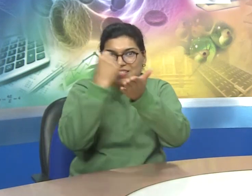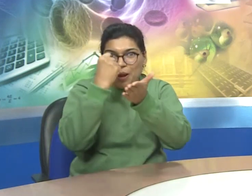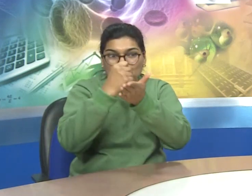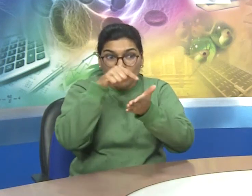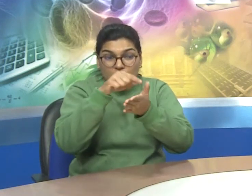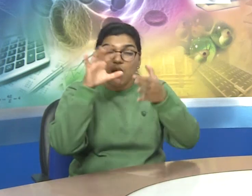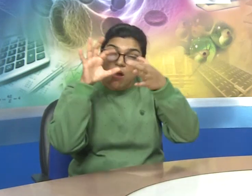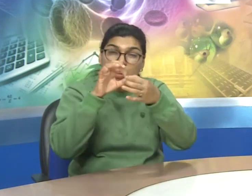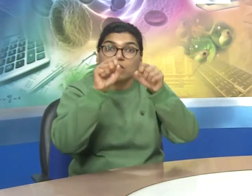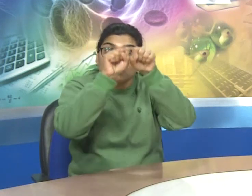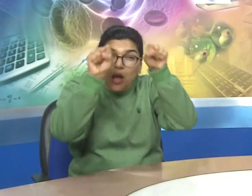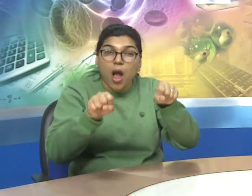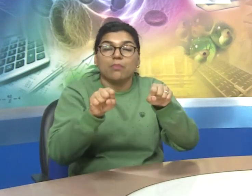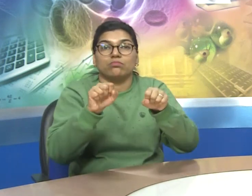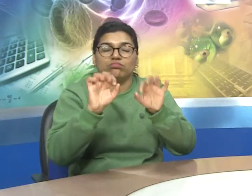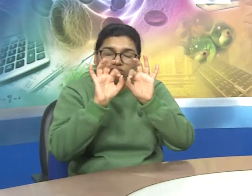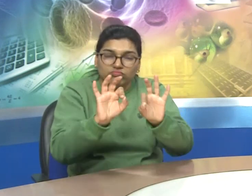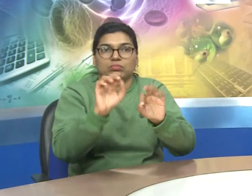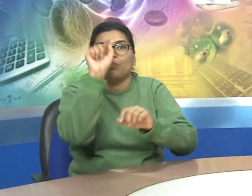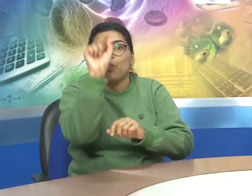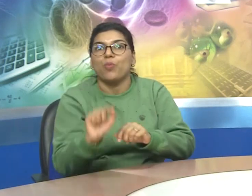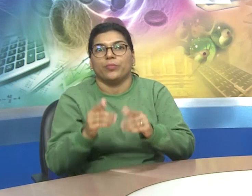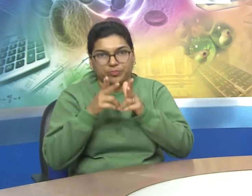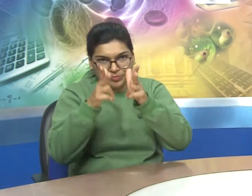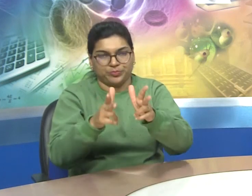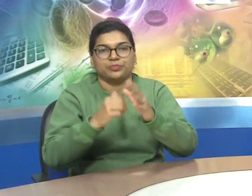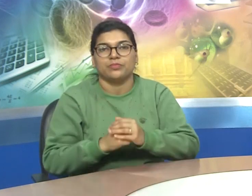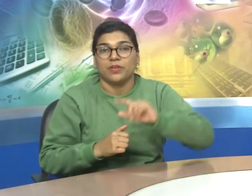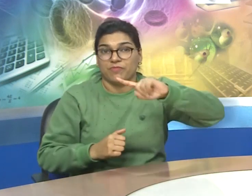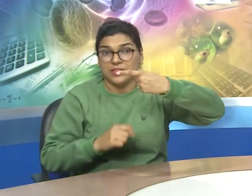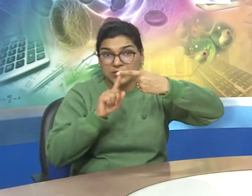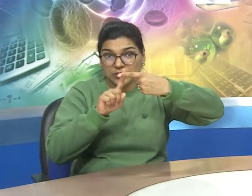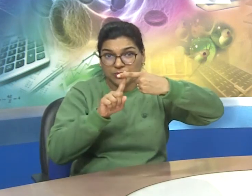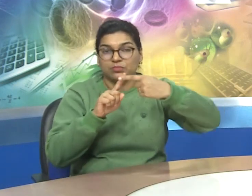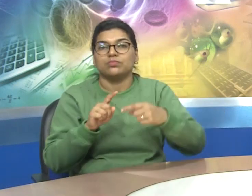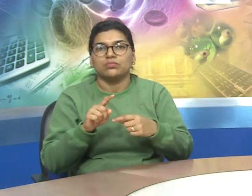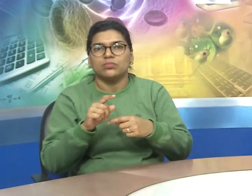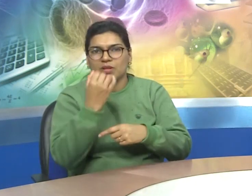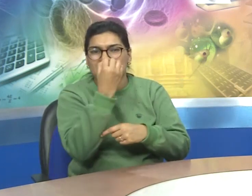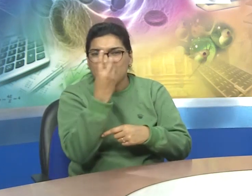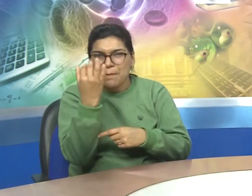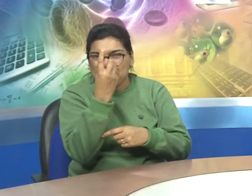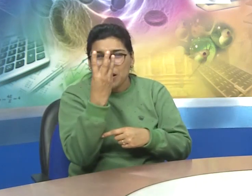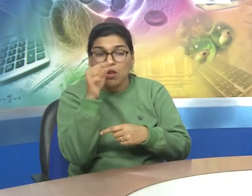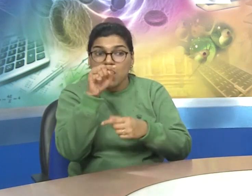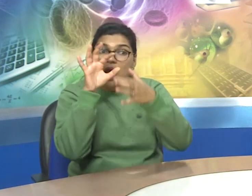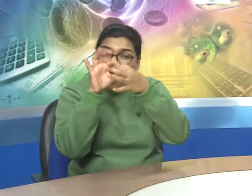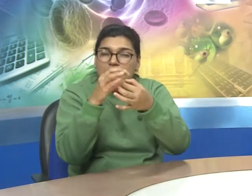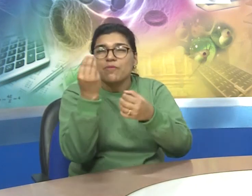Let us now understand the notational system is consist of what all things. So you